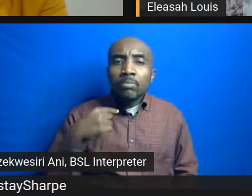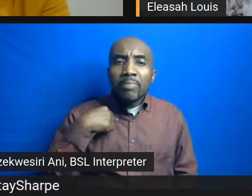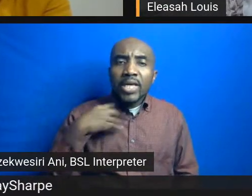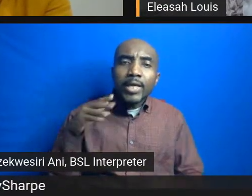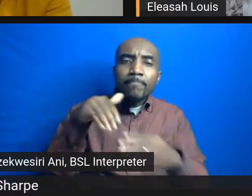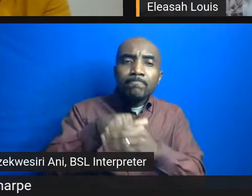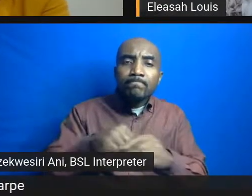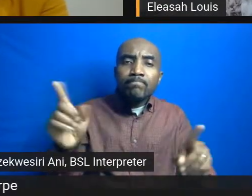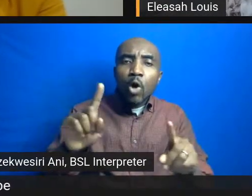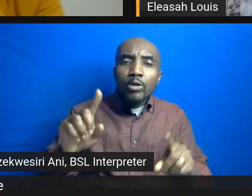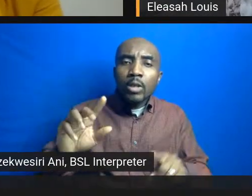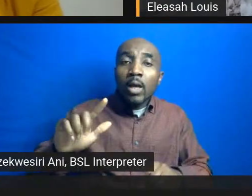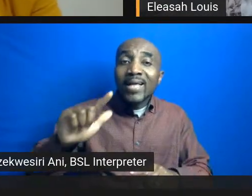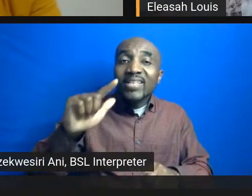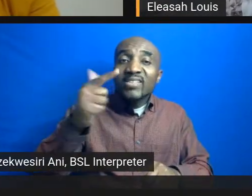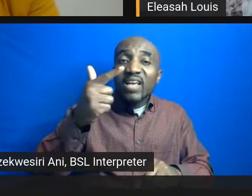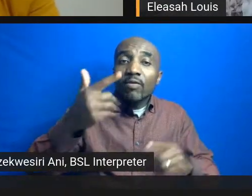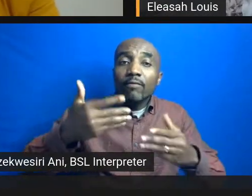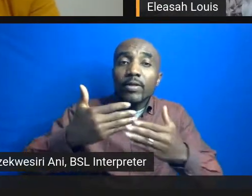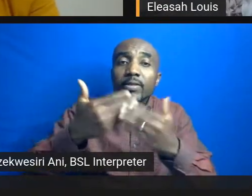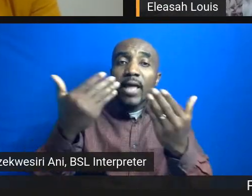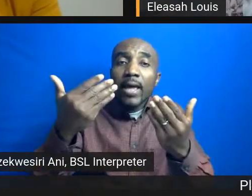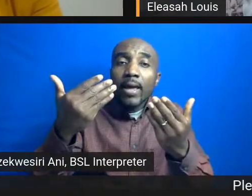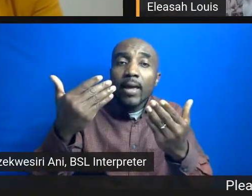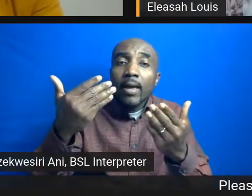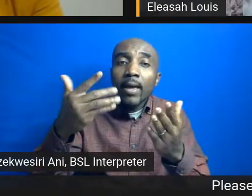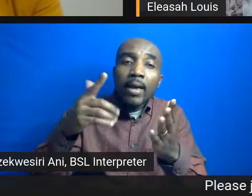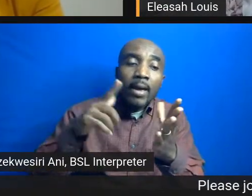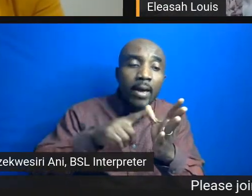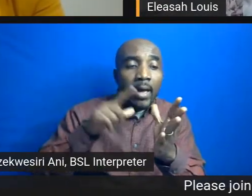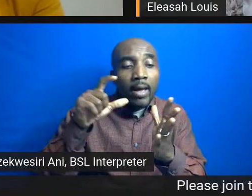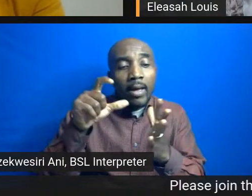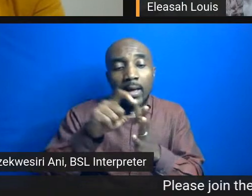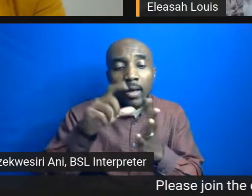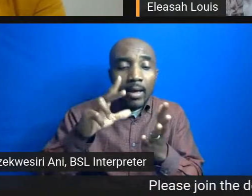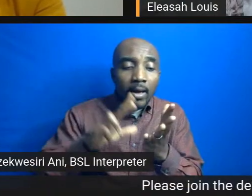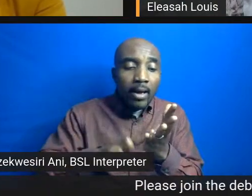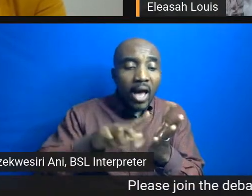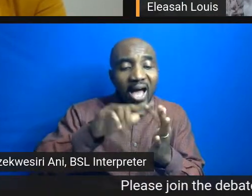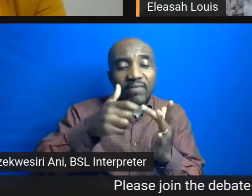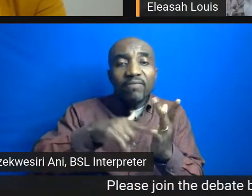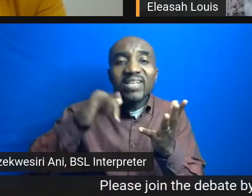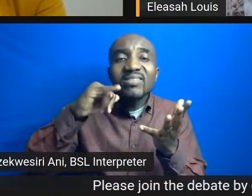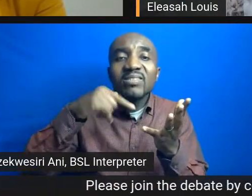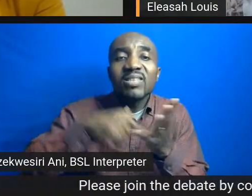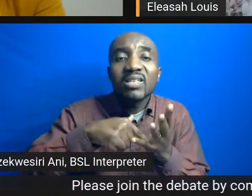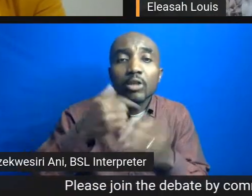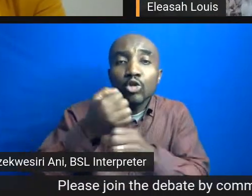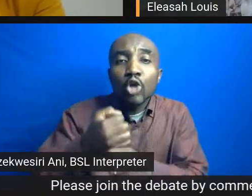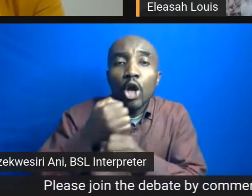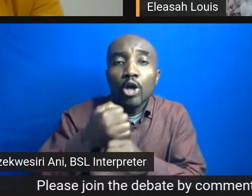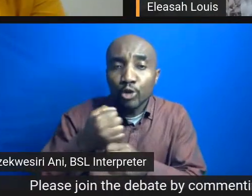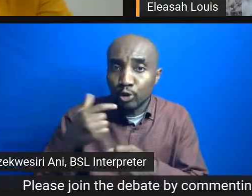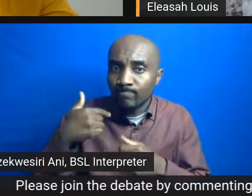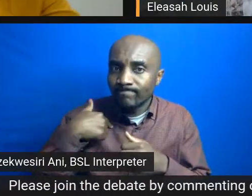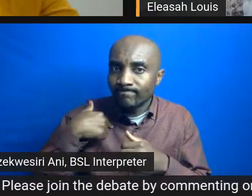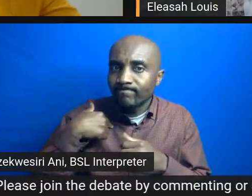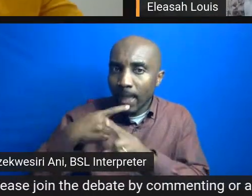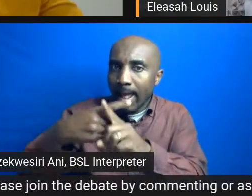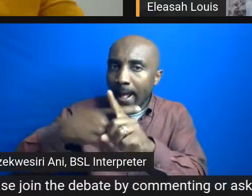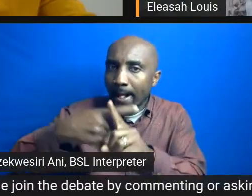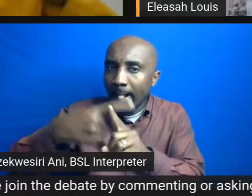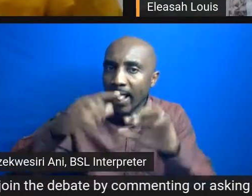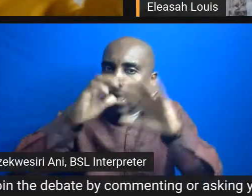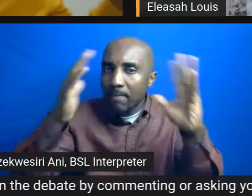Church. And I think our church has struggled, for example, with the conversation around the climate crisis. So I can't